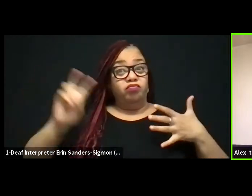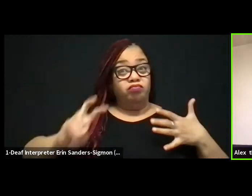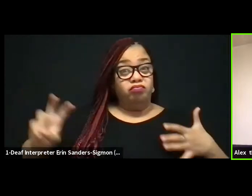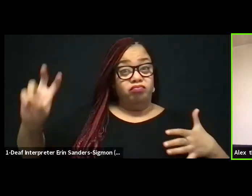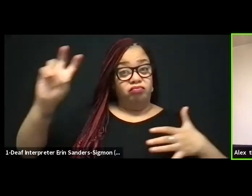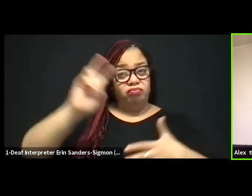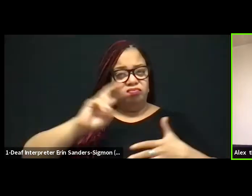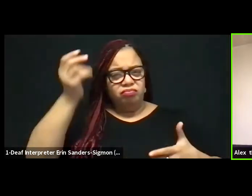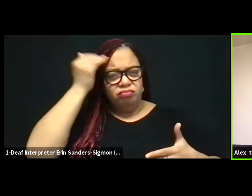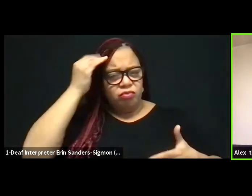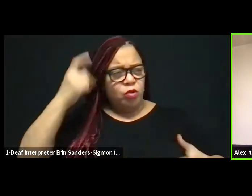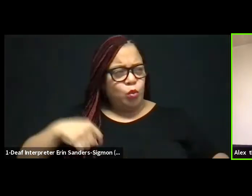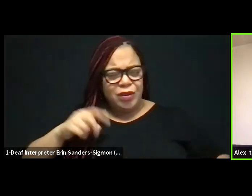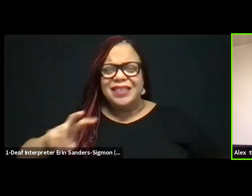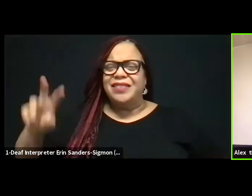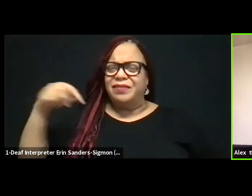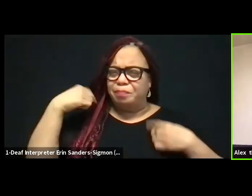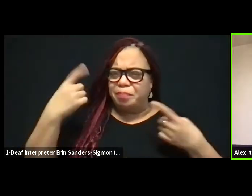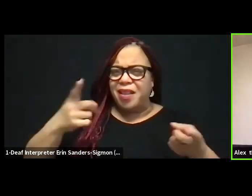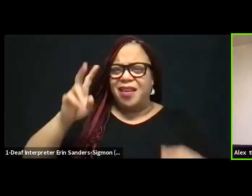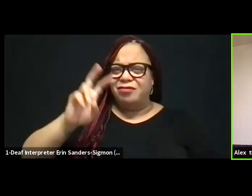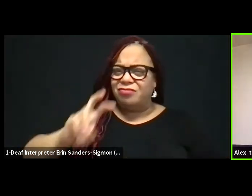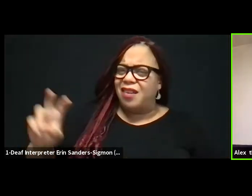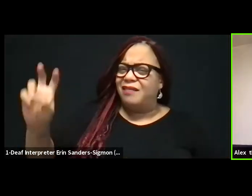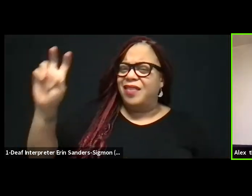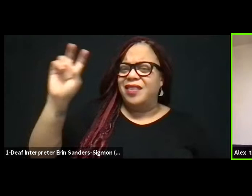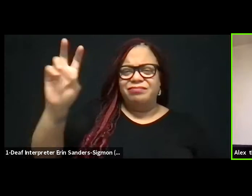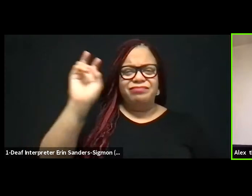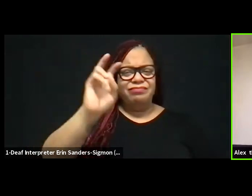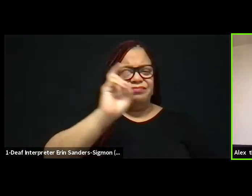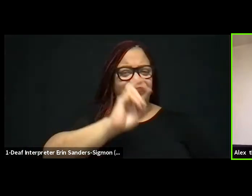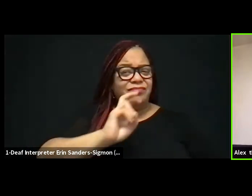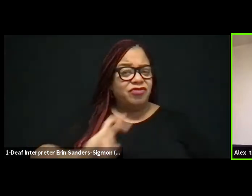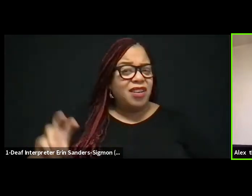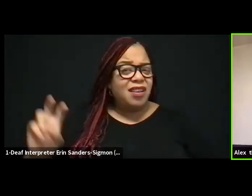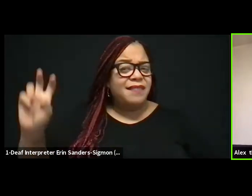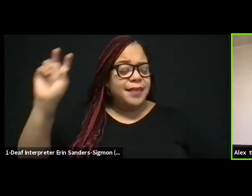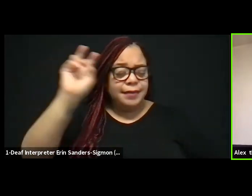Kemet, Africa, went to see Nat Turner.